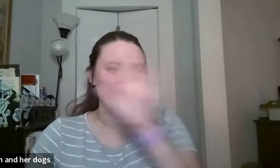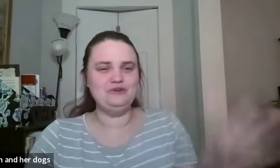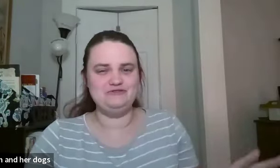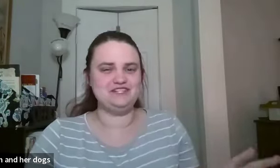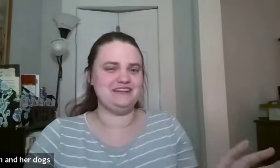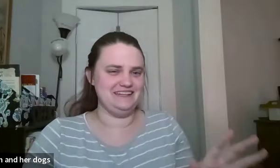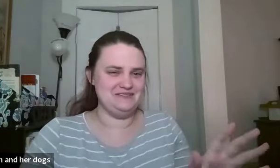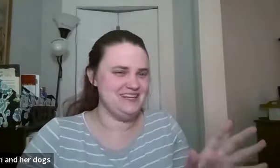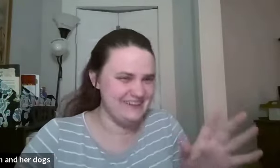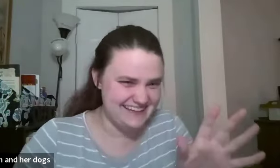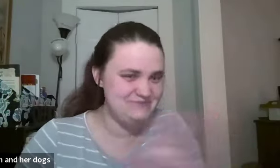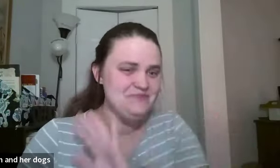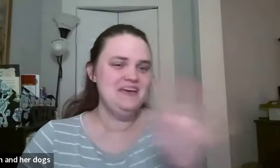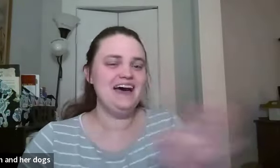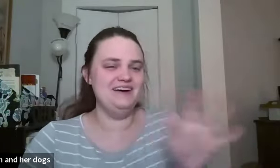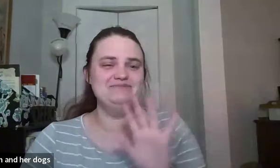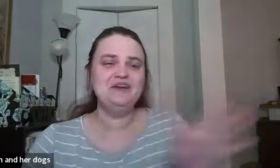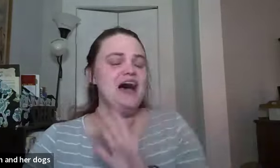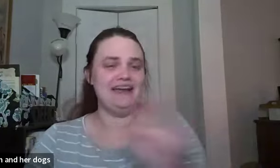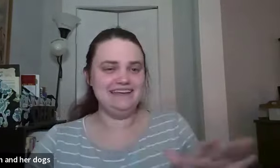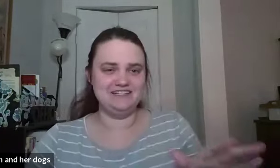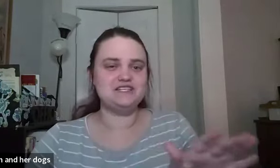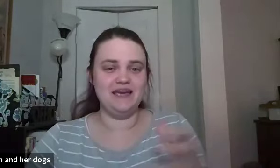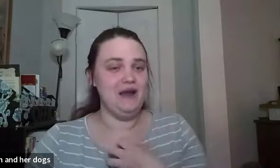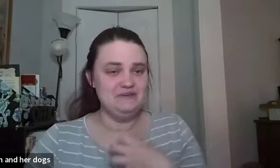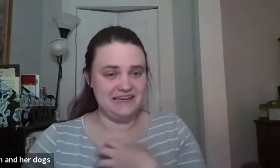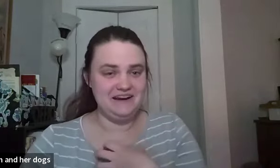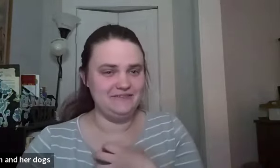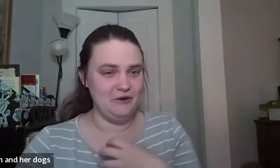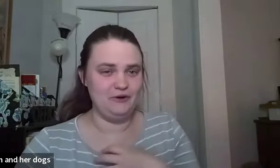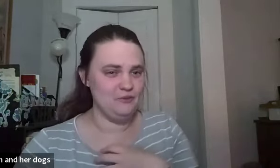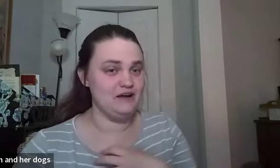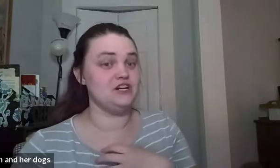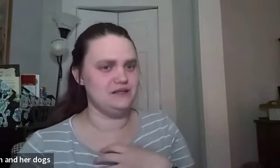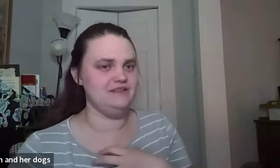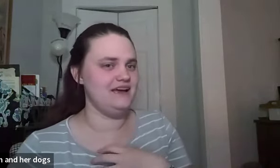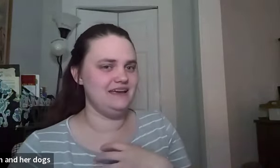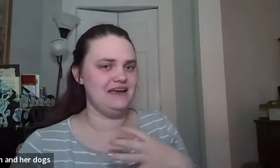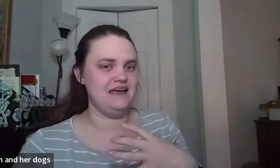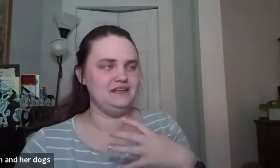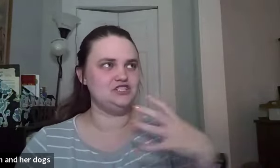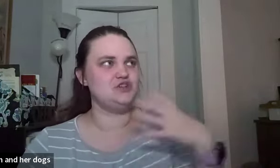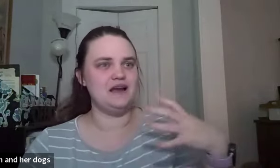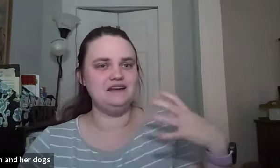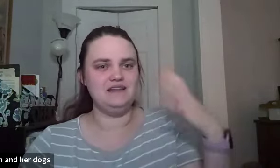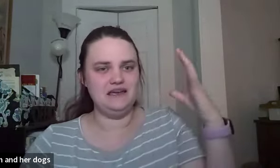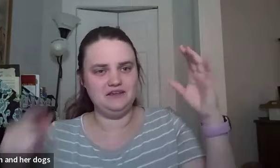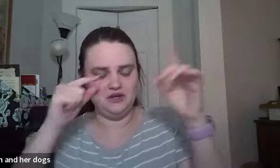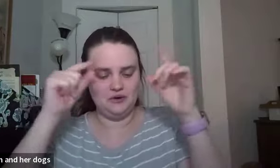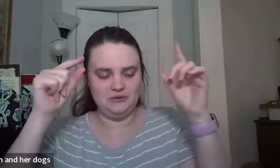whole new feature to get used to again. I get it. Trust me, I was there for a good while trying to be like, just trying to like,